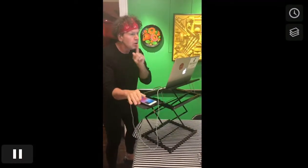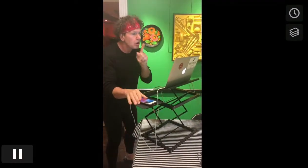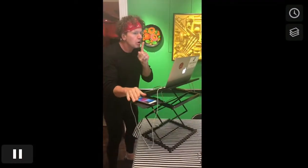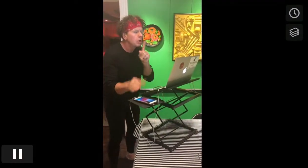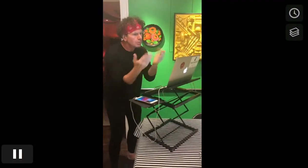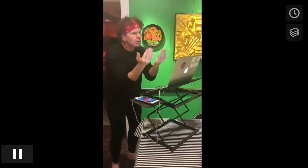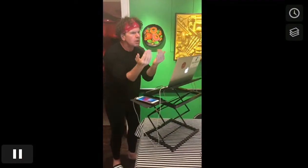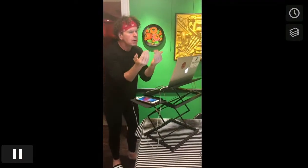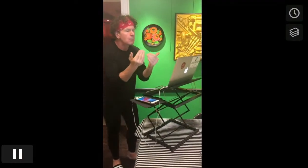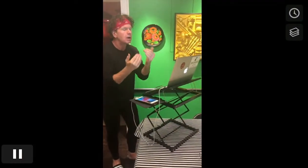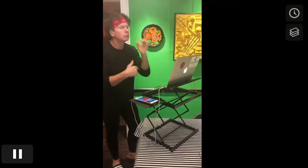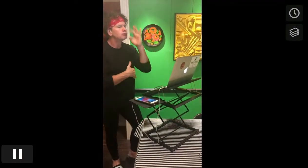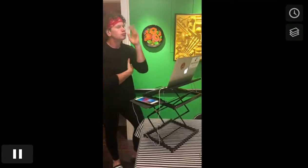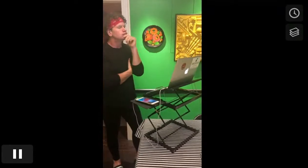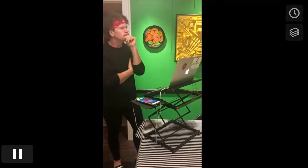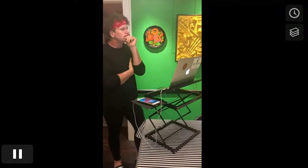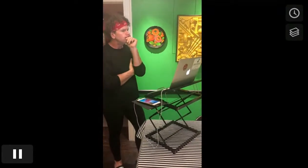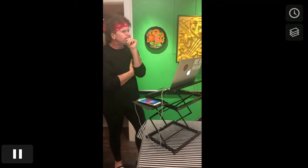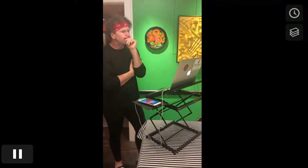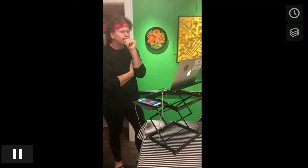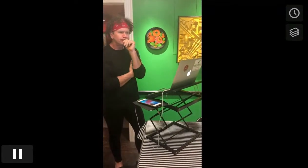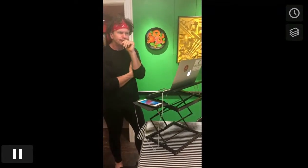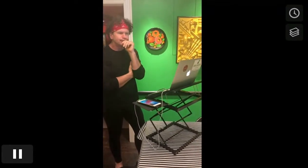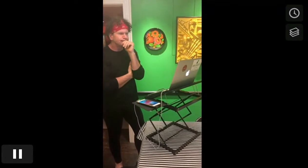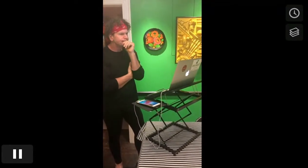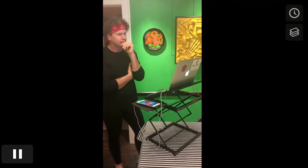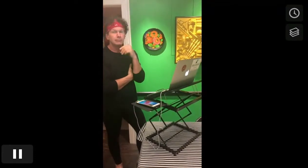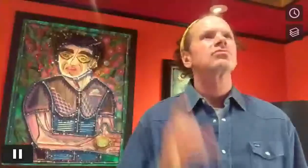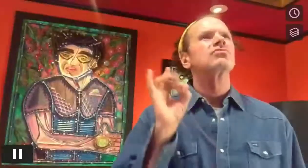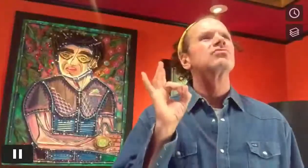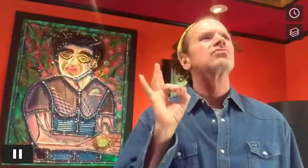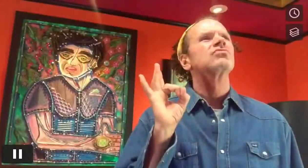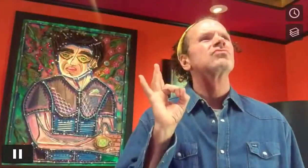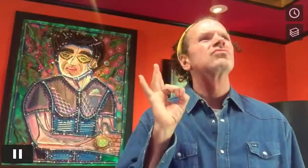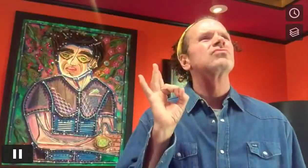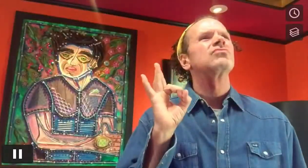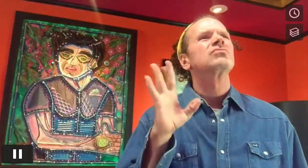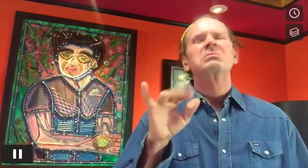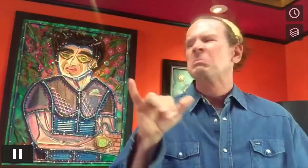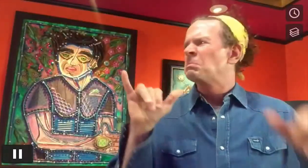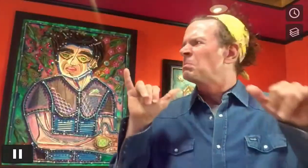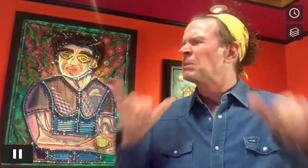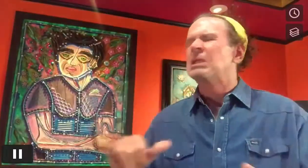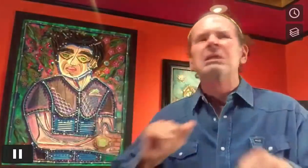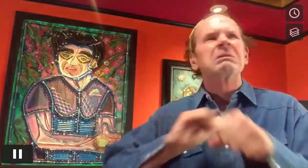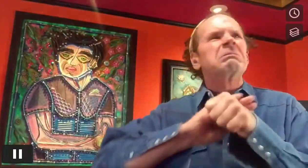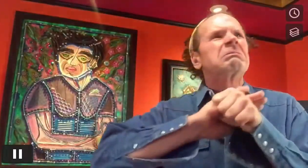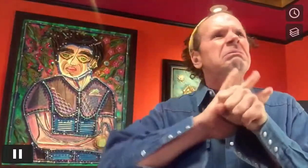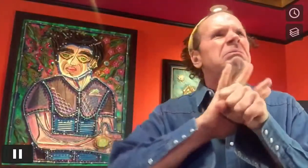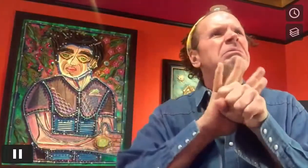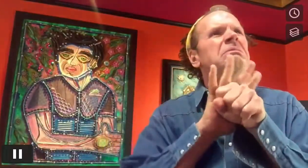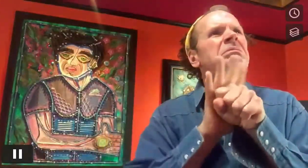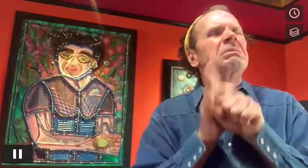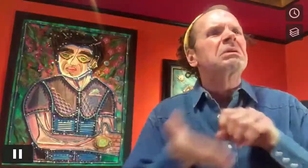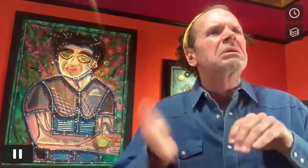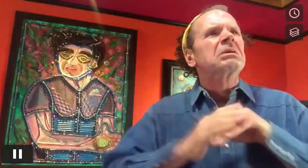Oh, really, really, really? Come on. Mmm. Mmm.